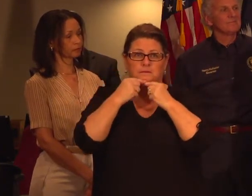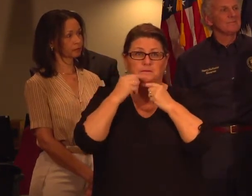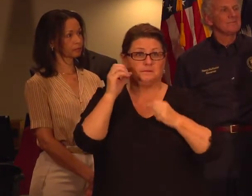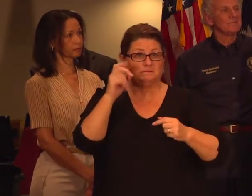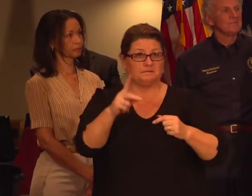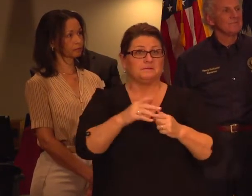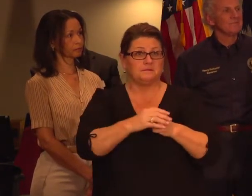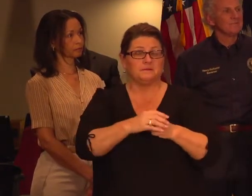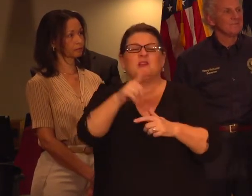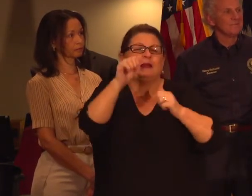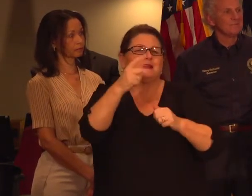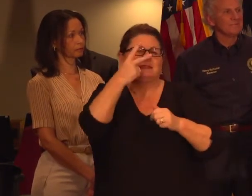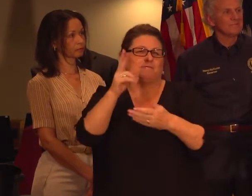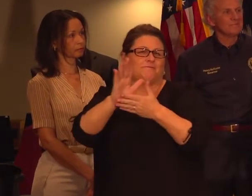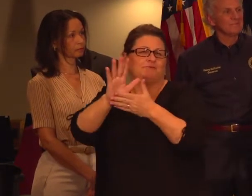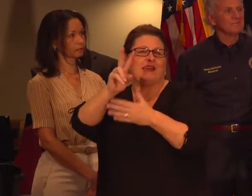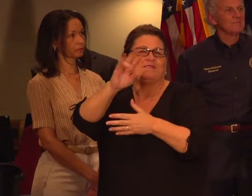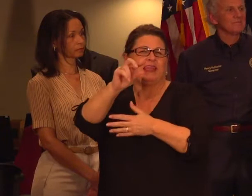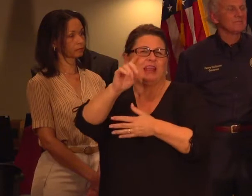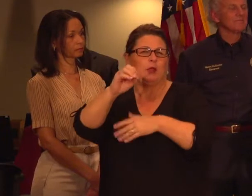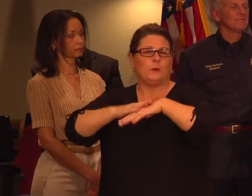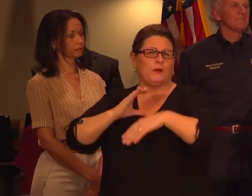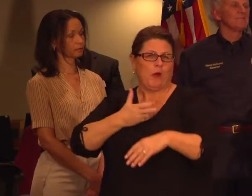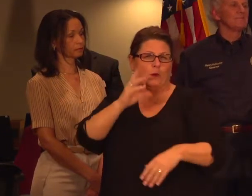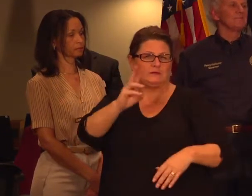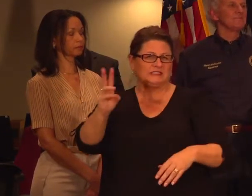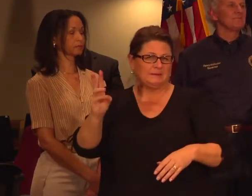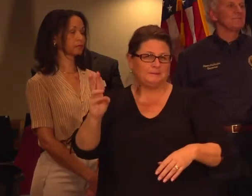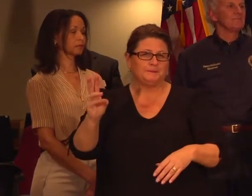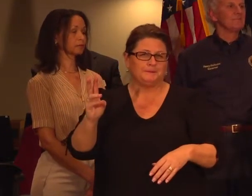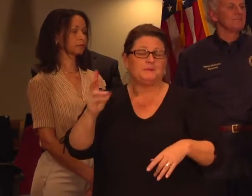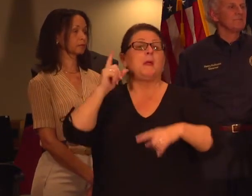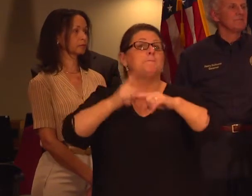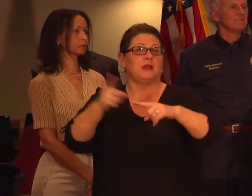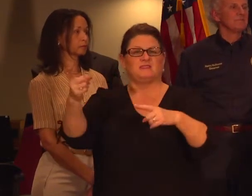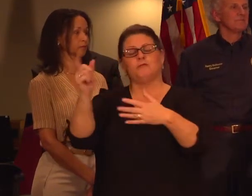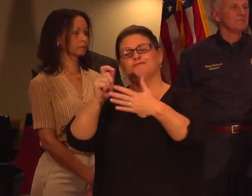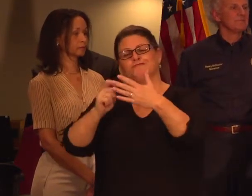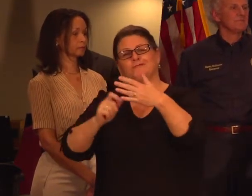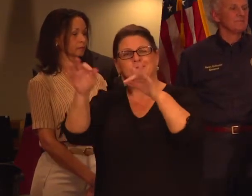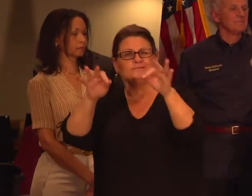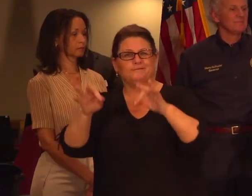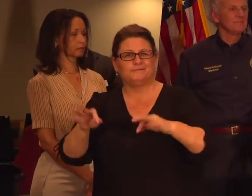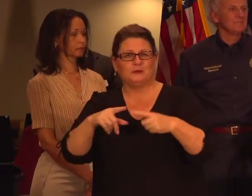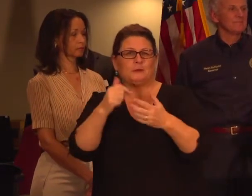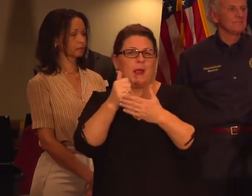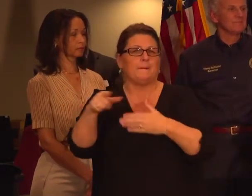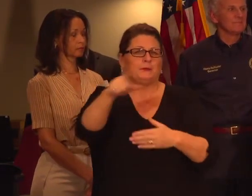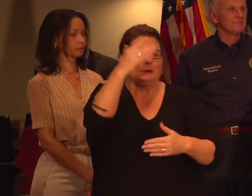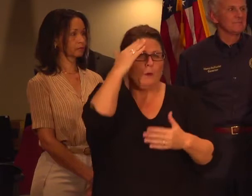Again, that video or a video similar to that will be posted on our website, as well as written instructions as to how to make a homemade